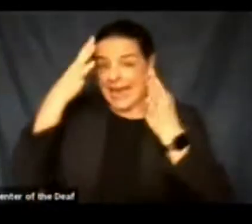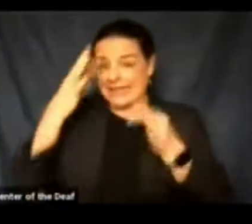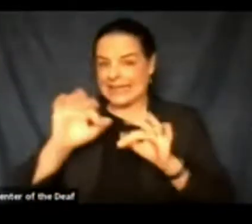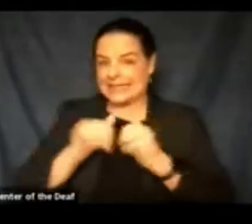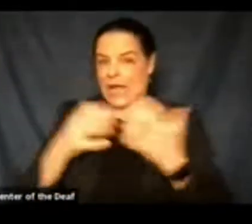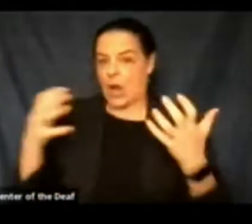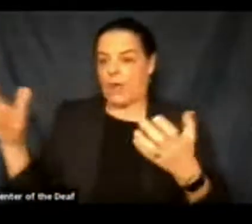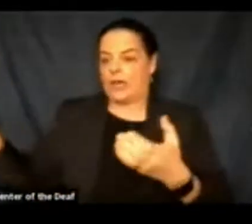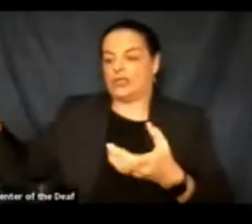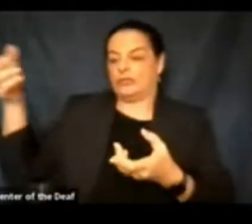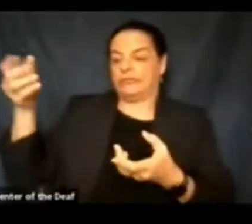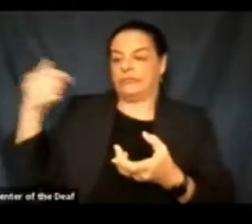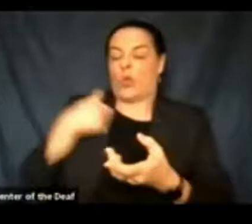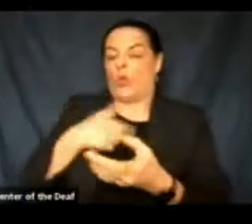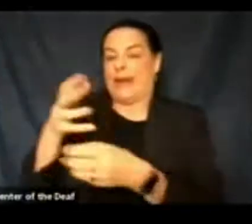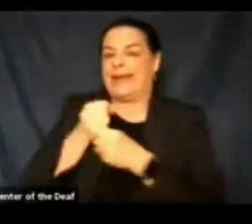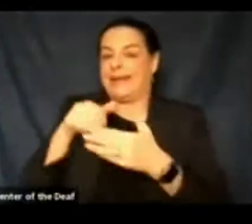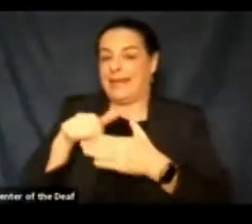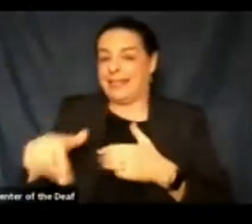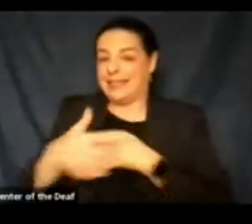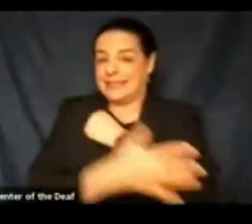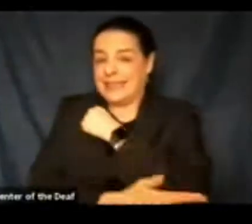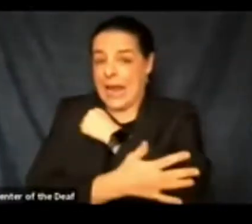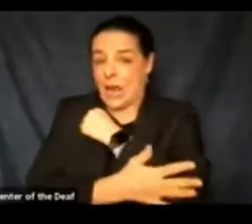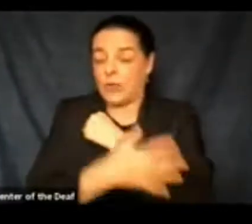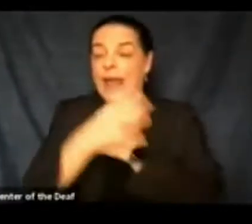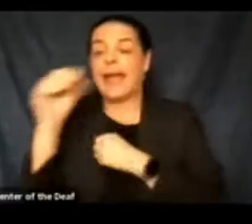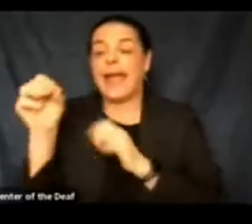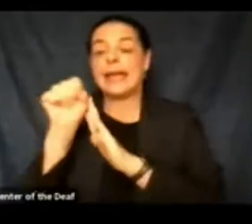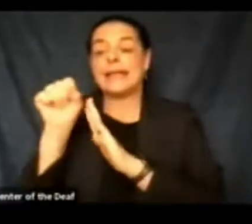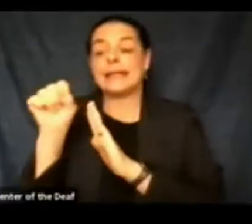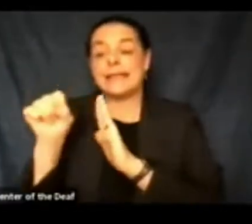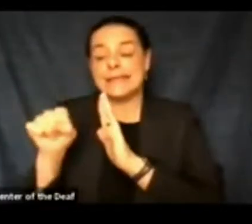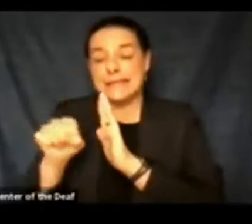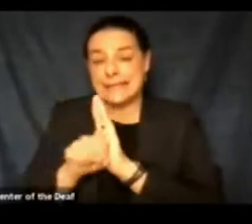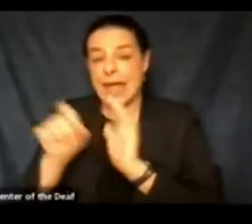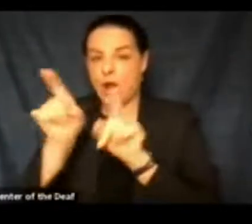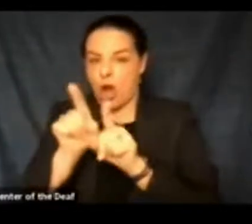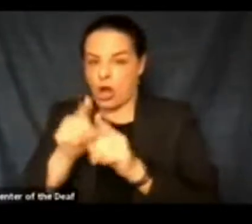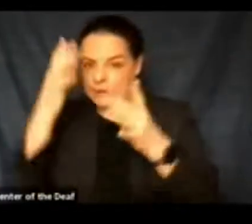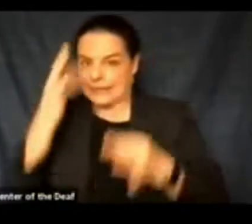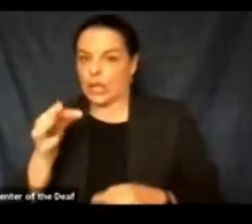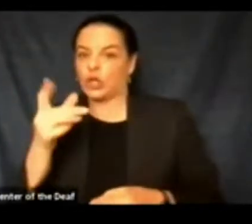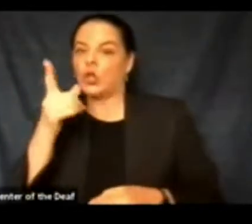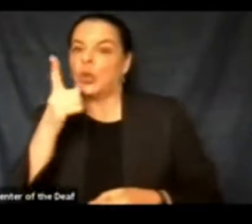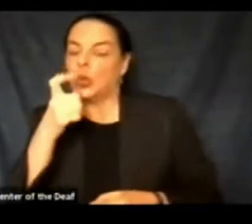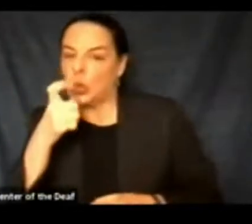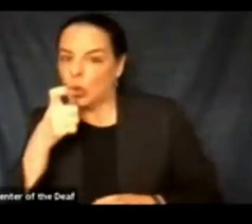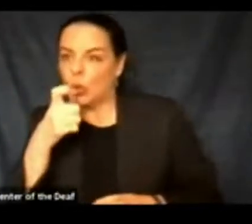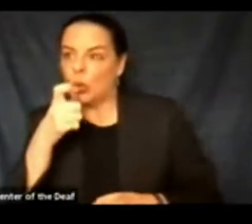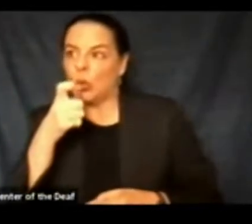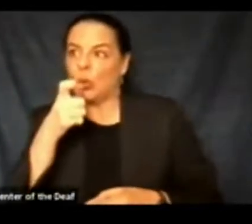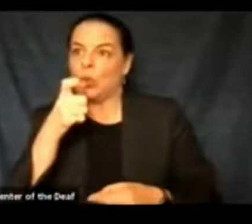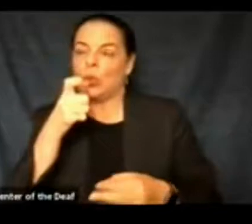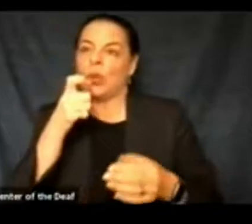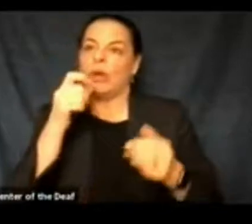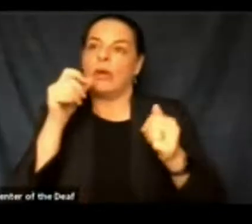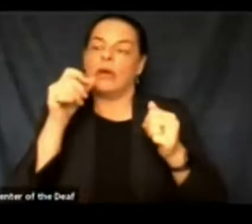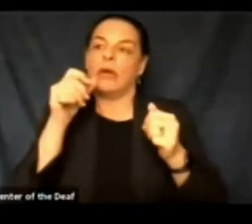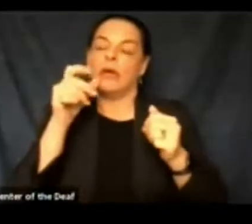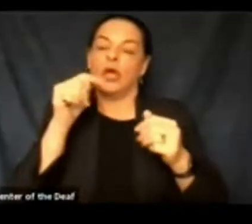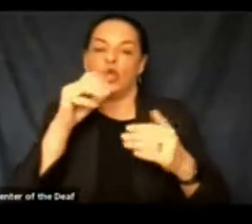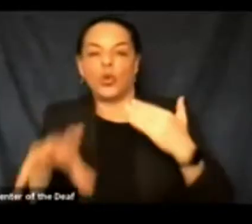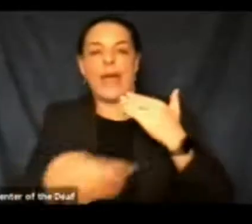then the state also decides who gets activated at this point. So who we are able to bring on board to expand